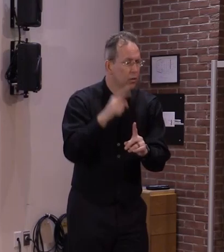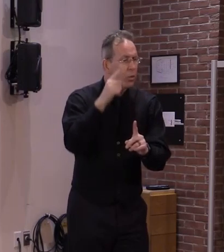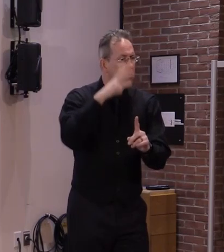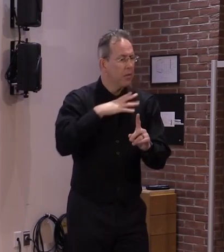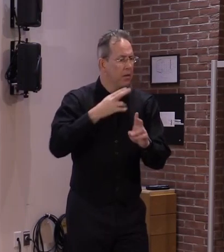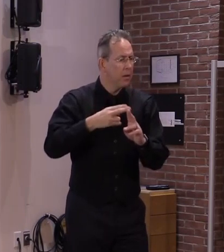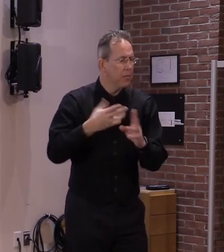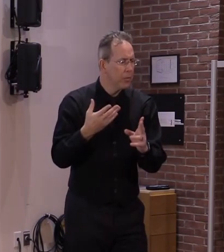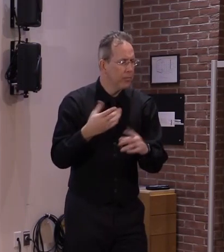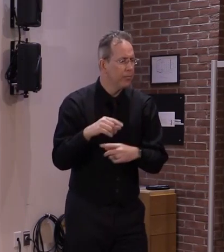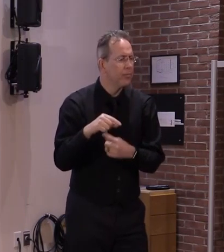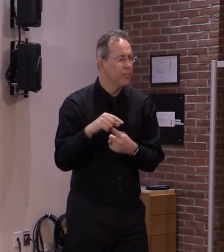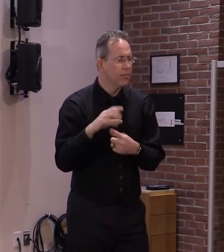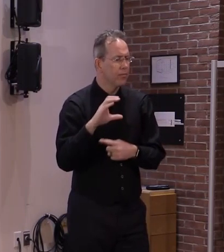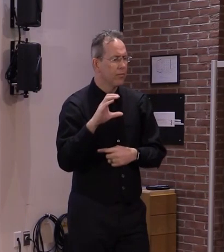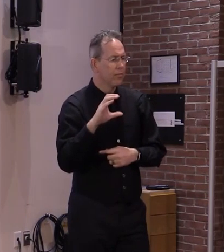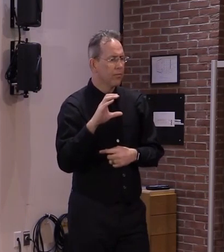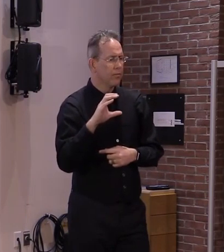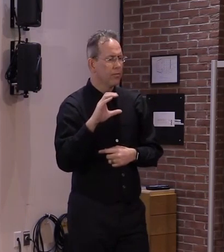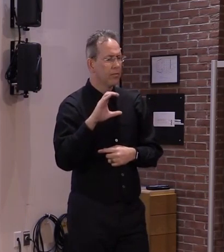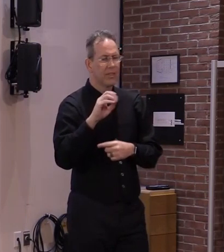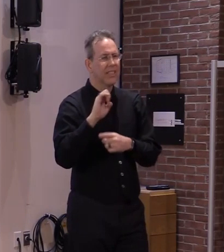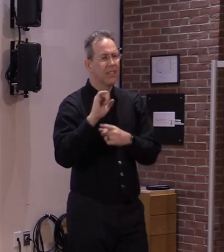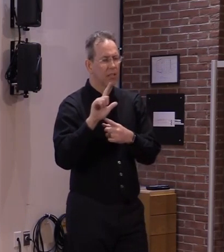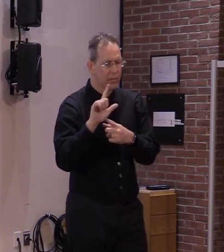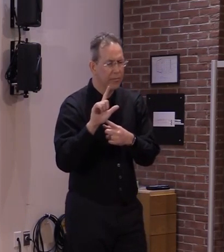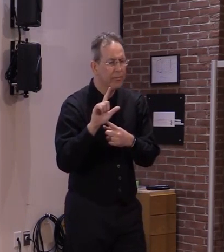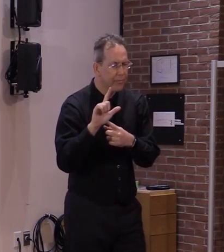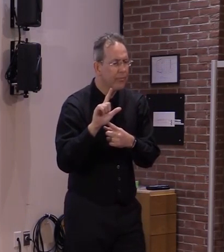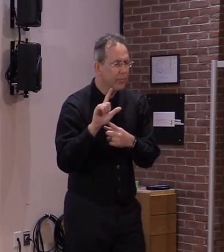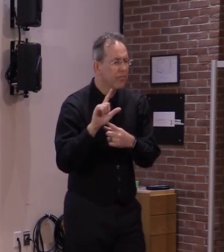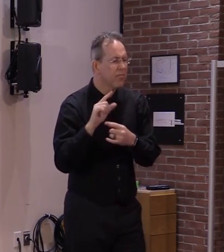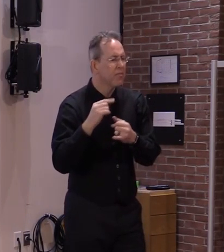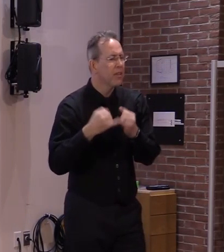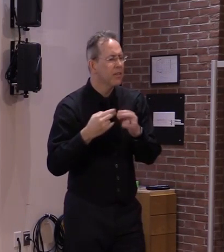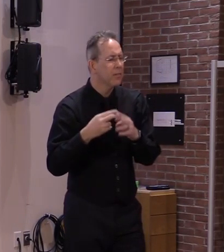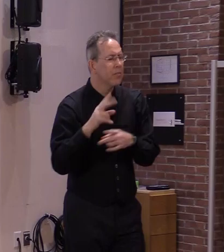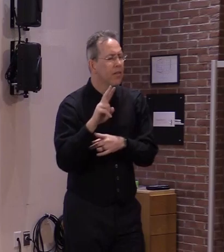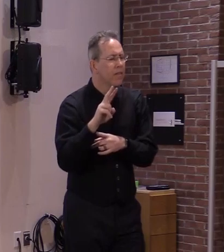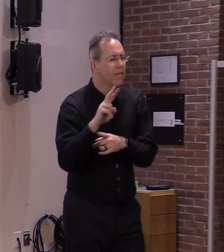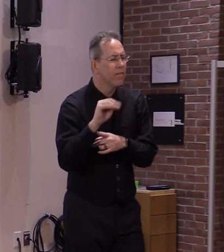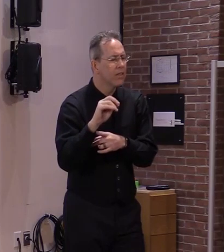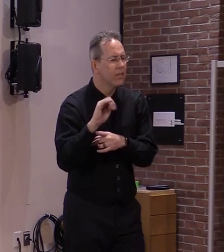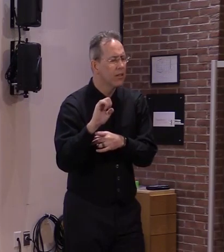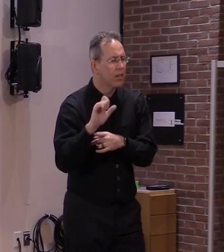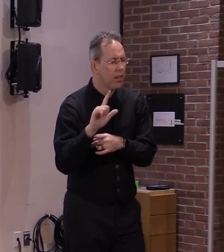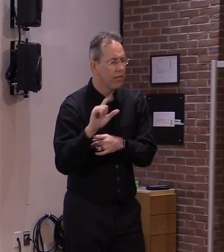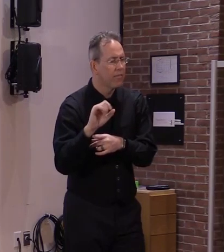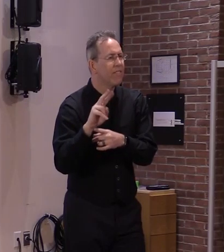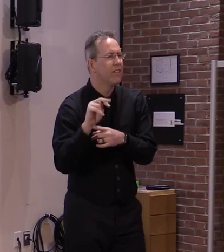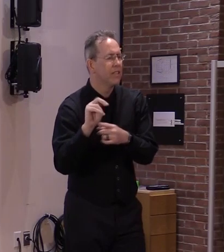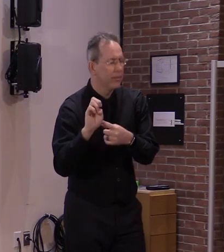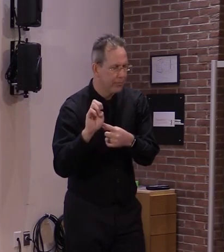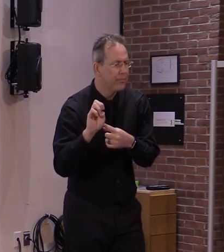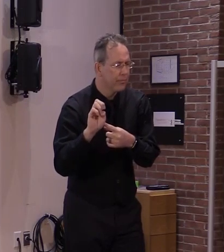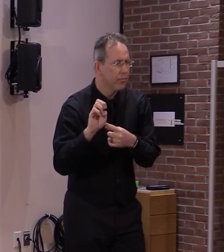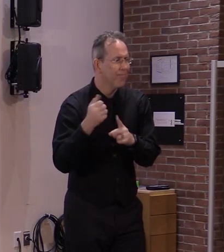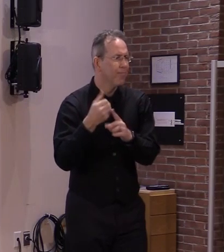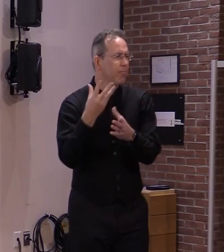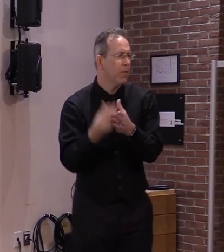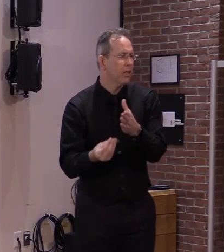was serving a 30-year-to-life sentence for aggravated sexual assault. On-site medical personnel and